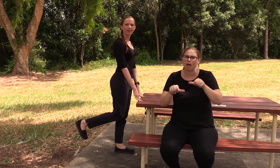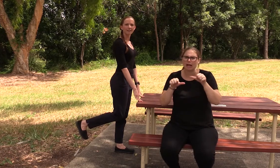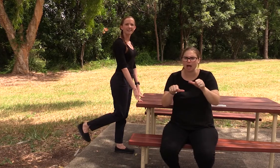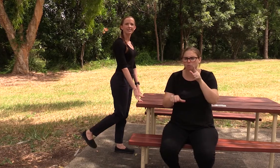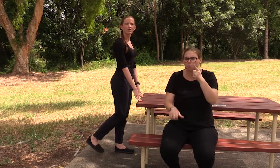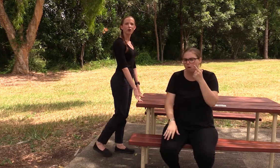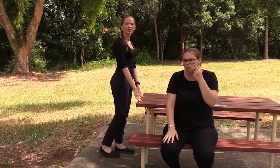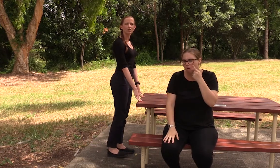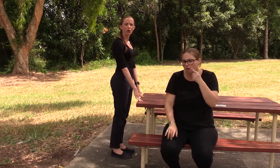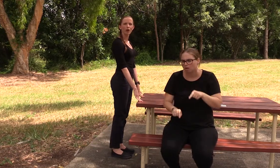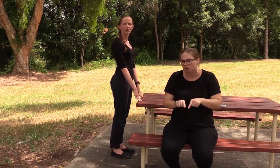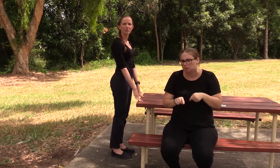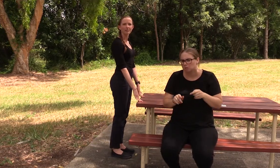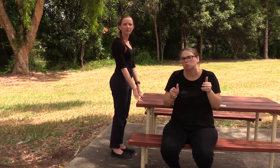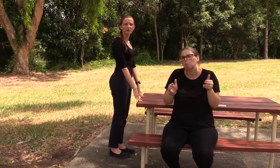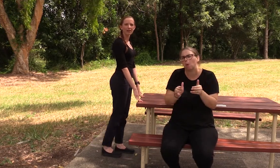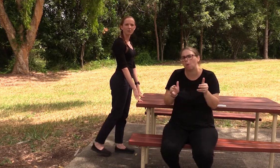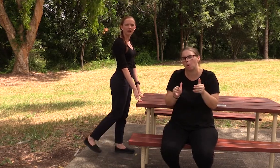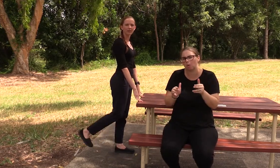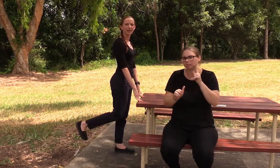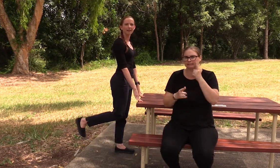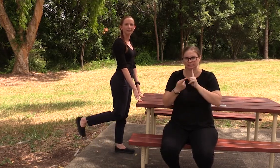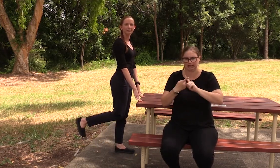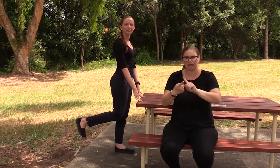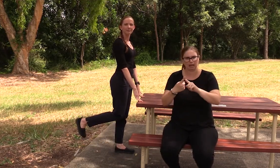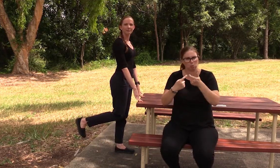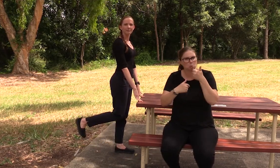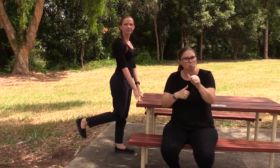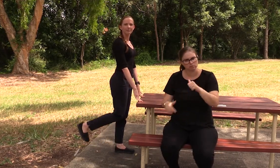small one. It's still going to work the muscles at the back of your leg.